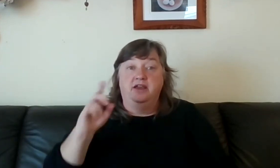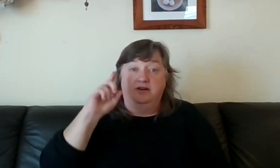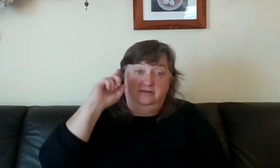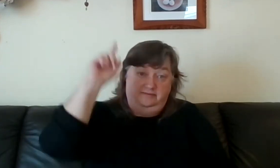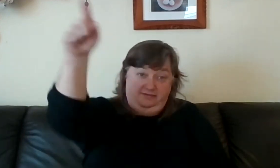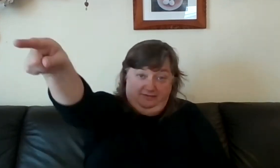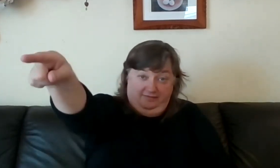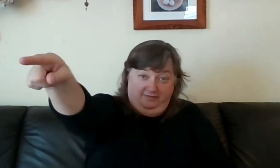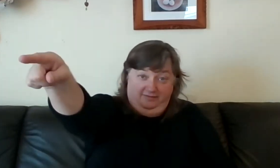There.